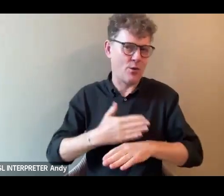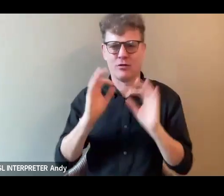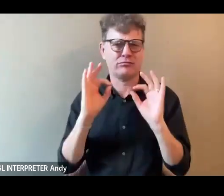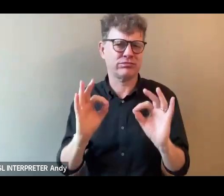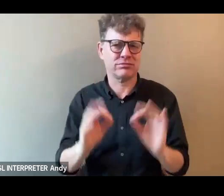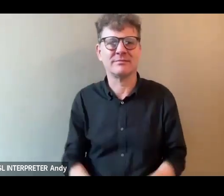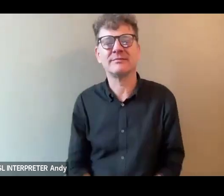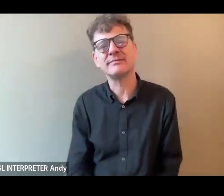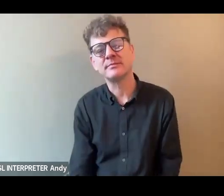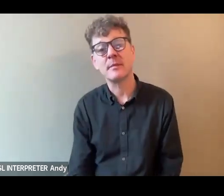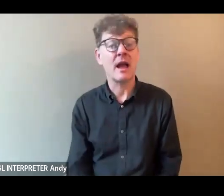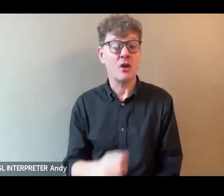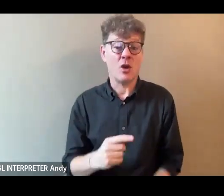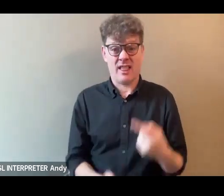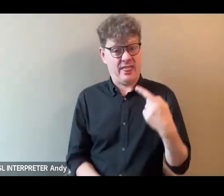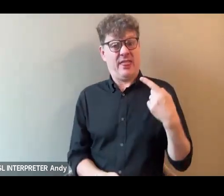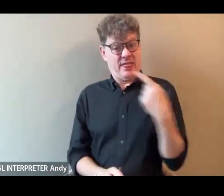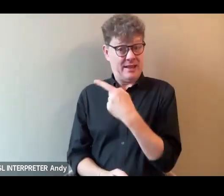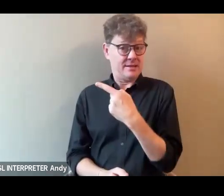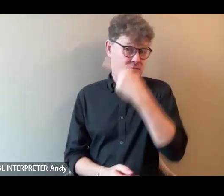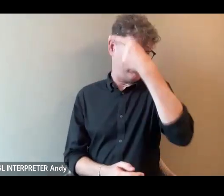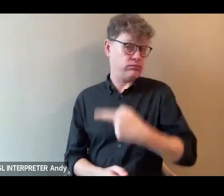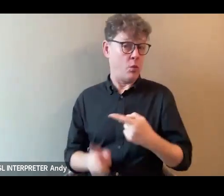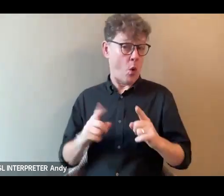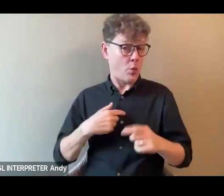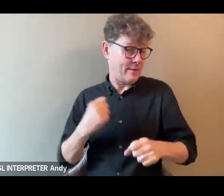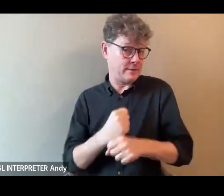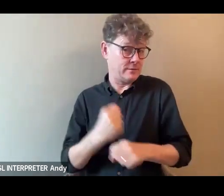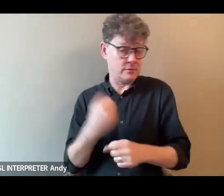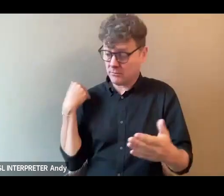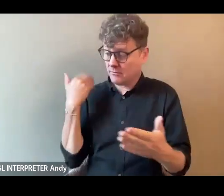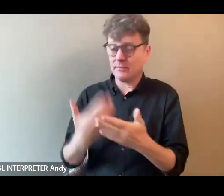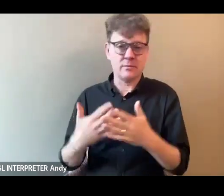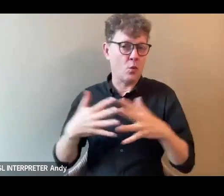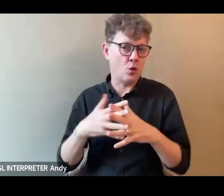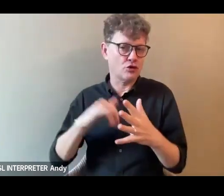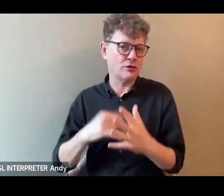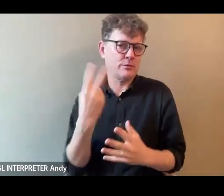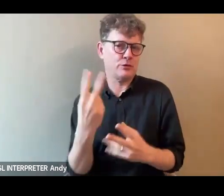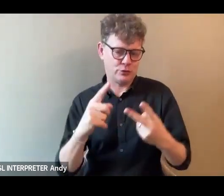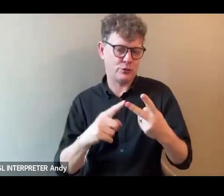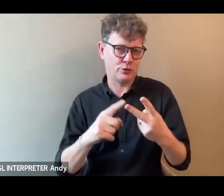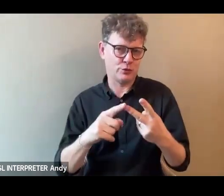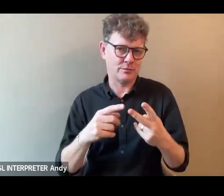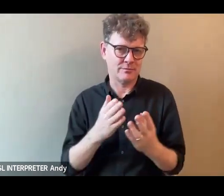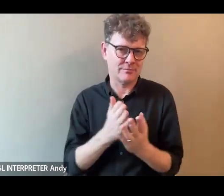So this is what we've been doing in the second work stream of the process, which looks